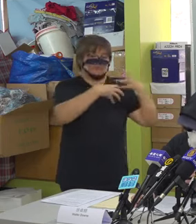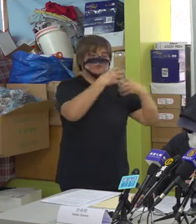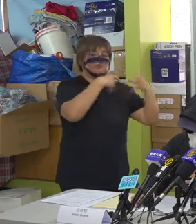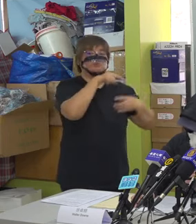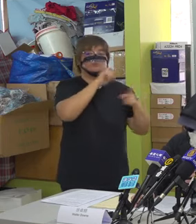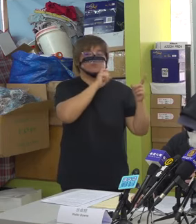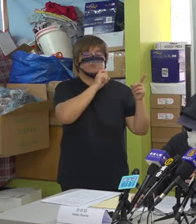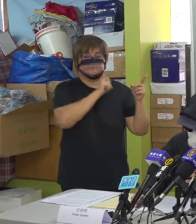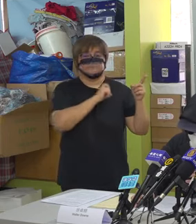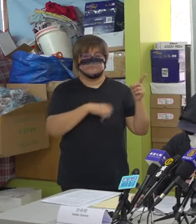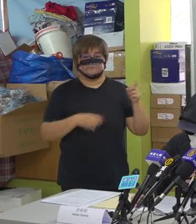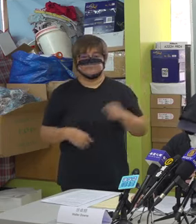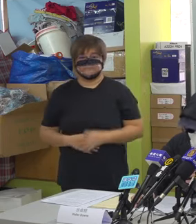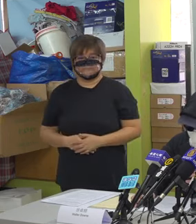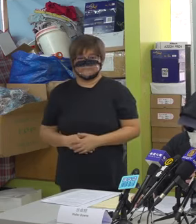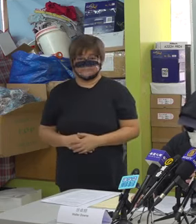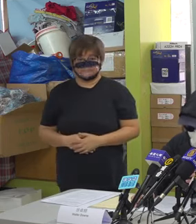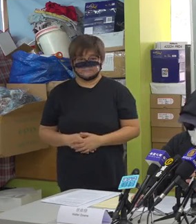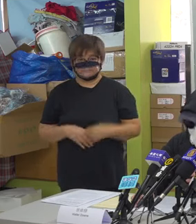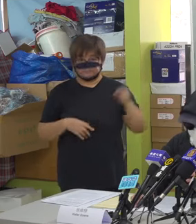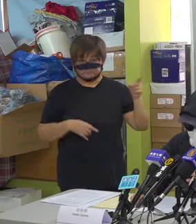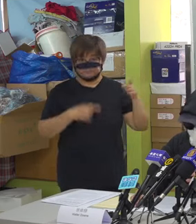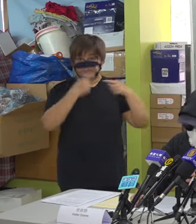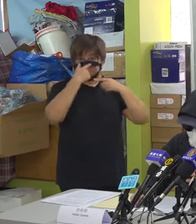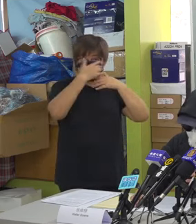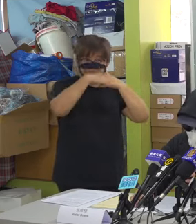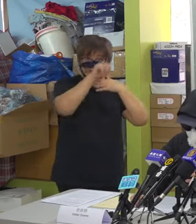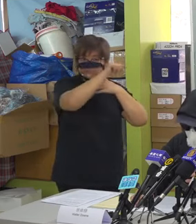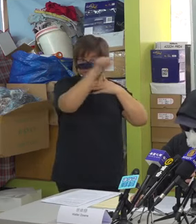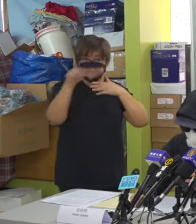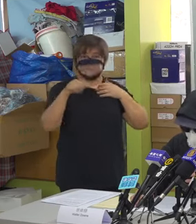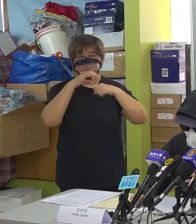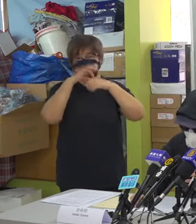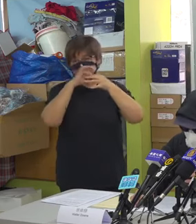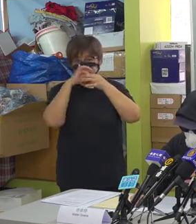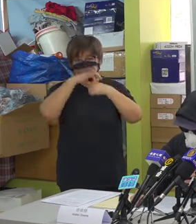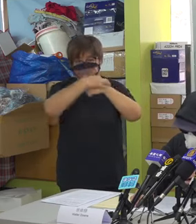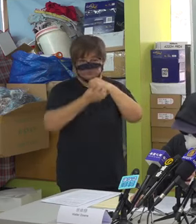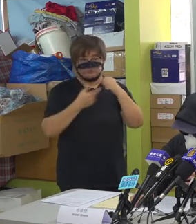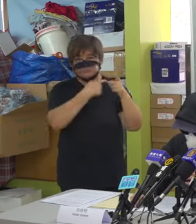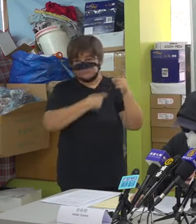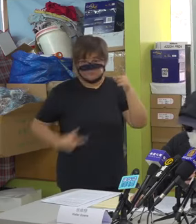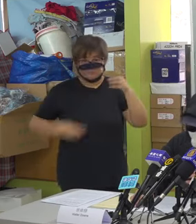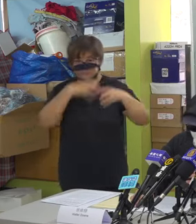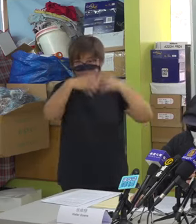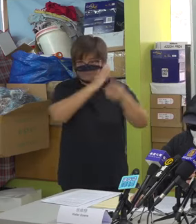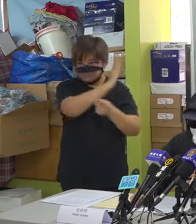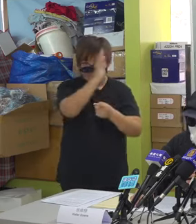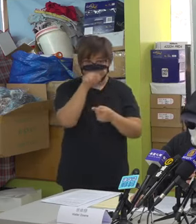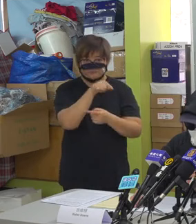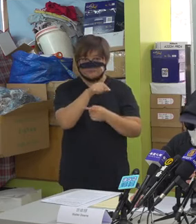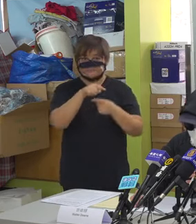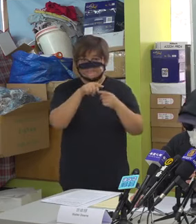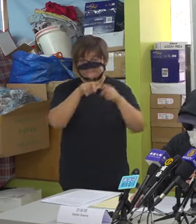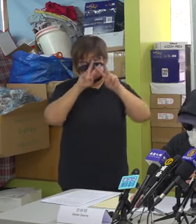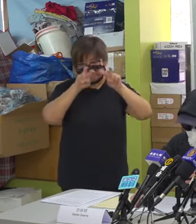now. This would serve as exemplar of any international commitment and effort to achieve and contemplate with